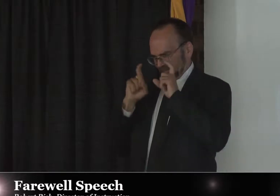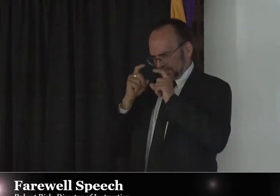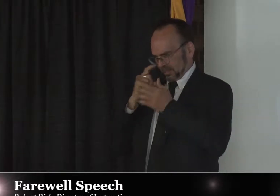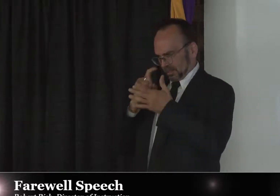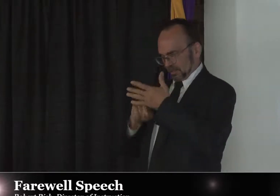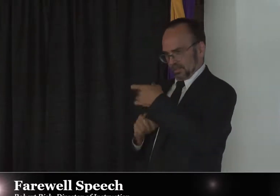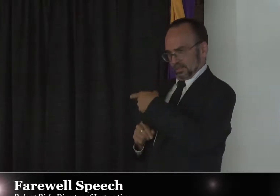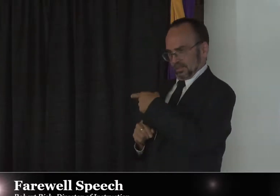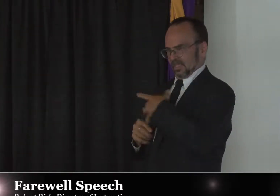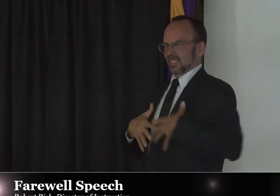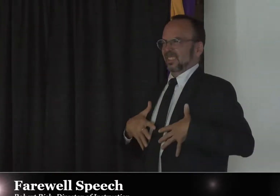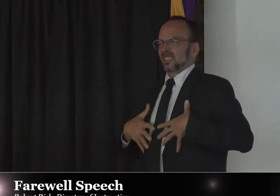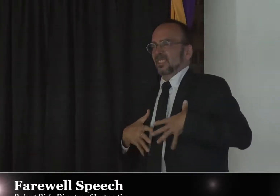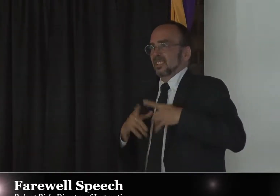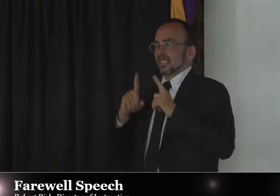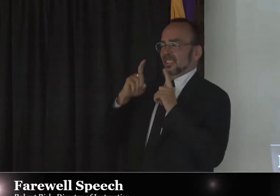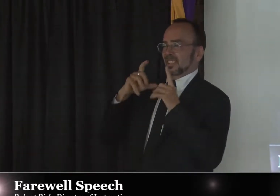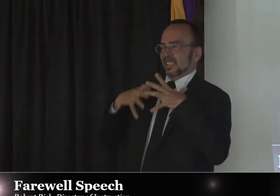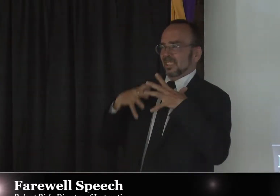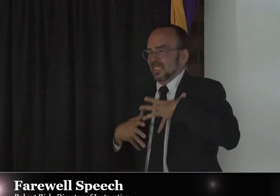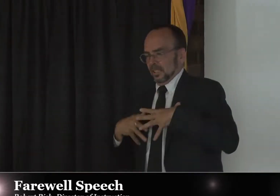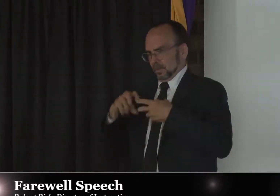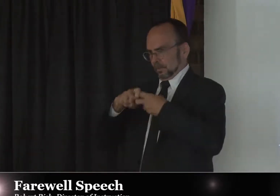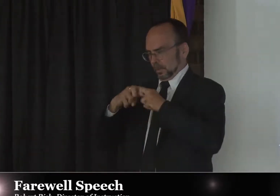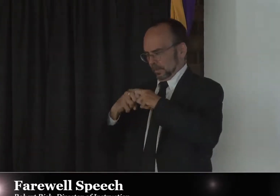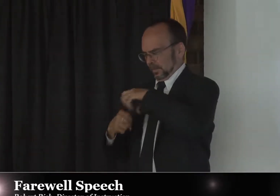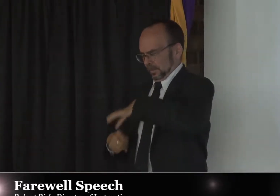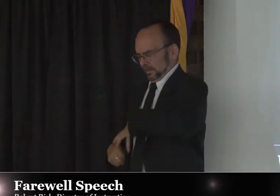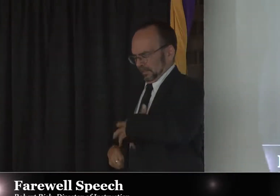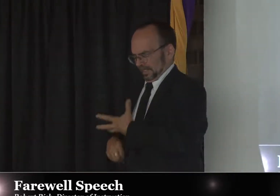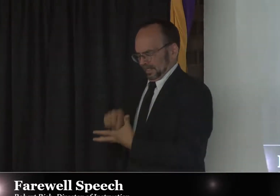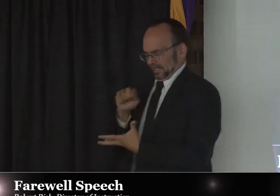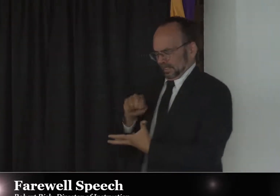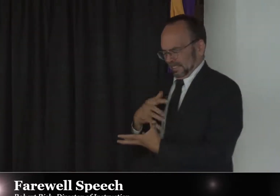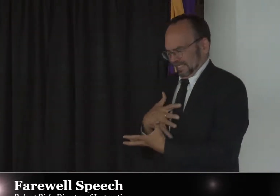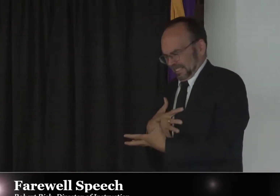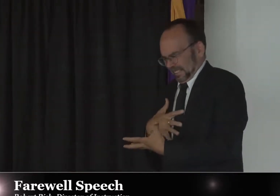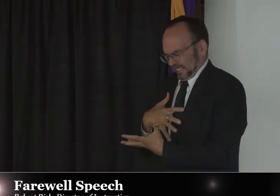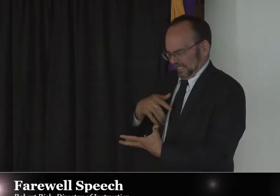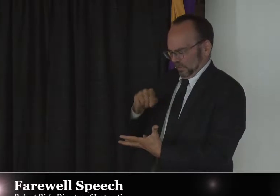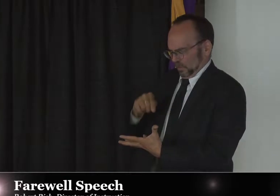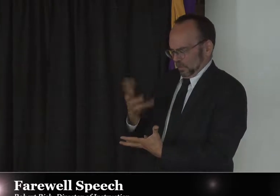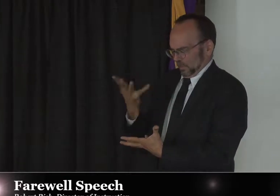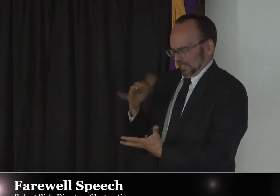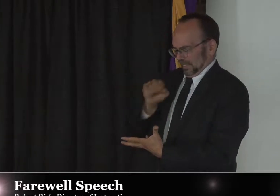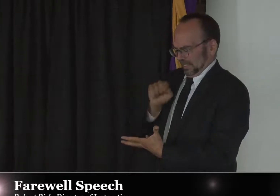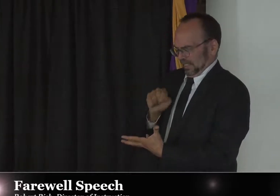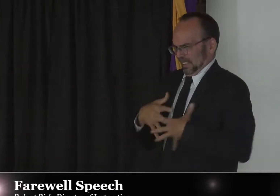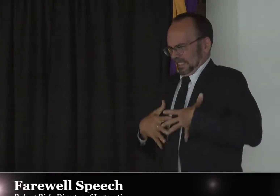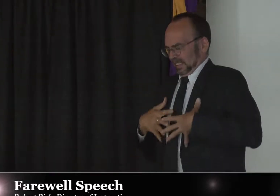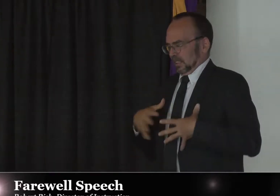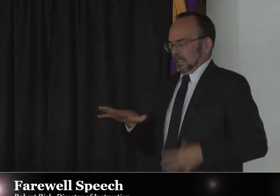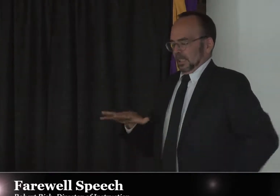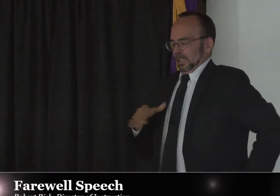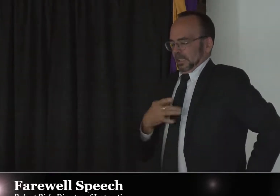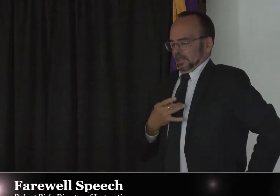always you have this disease, this problem, this angst,